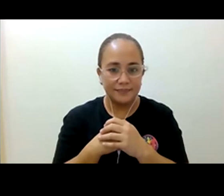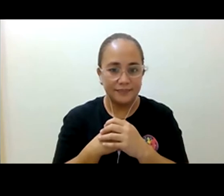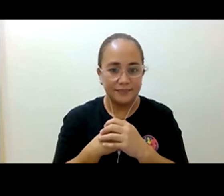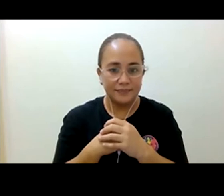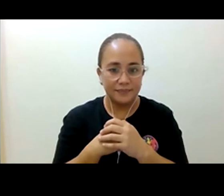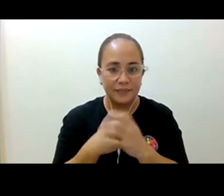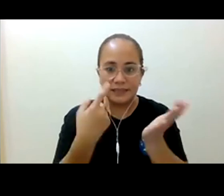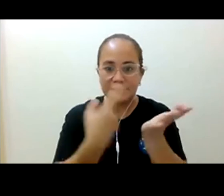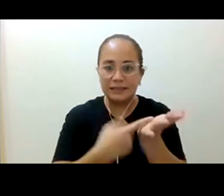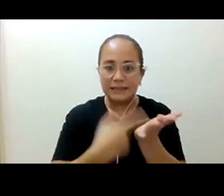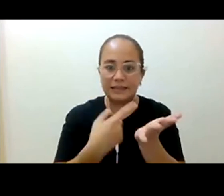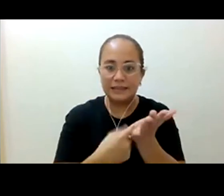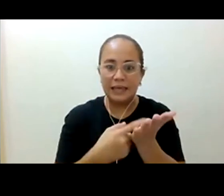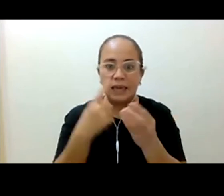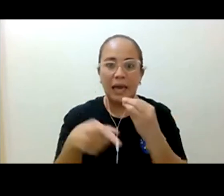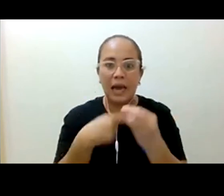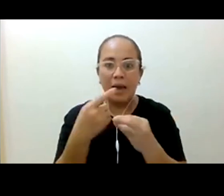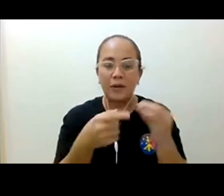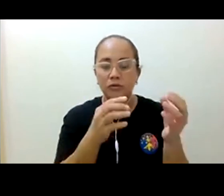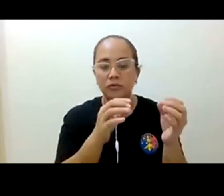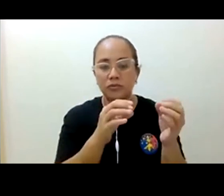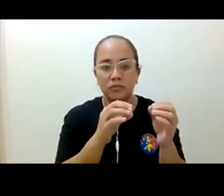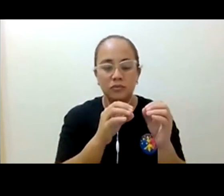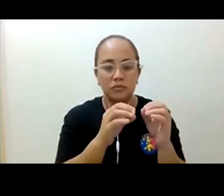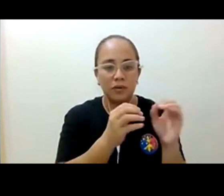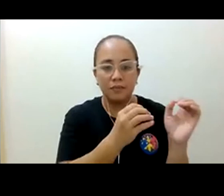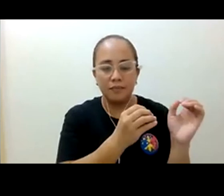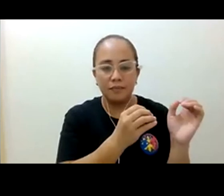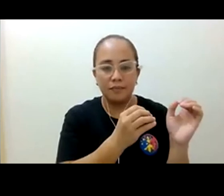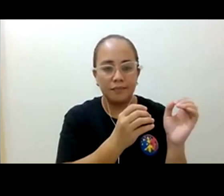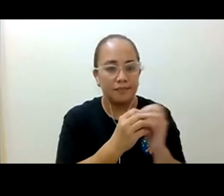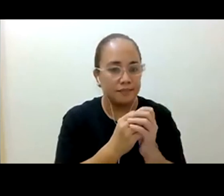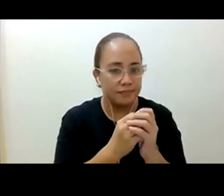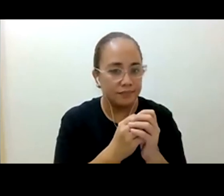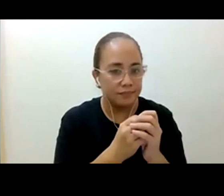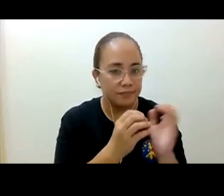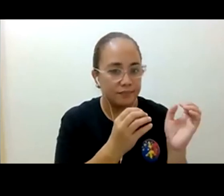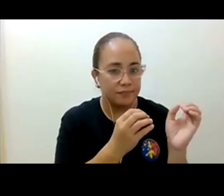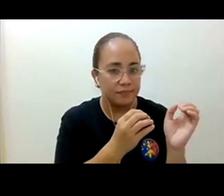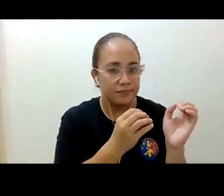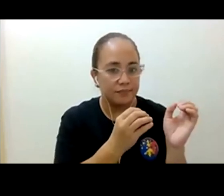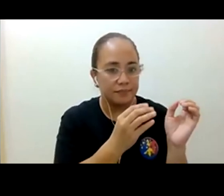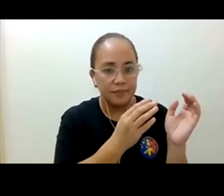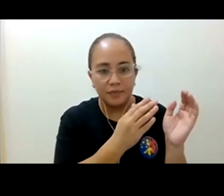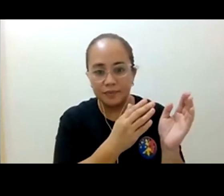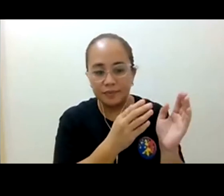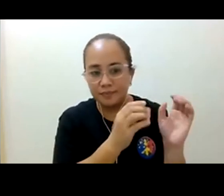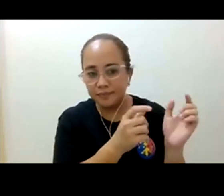talk about the organization of the two-handed